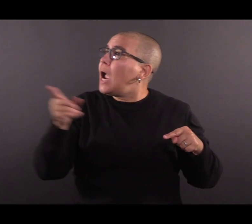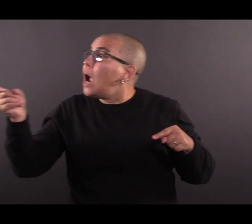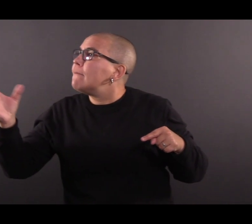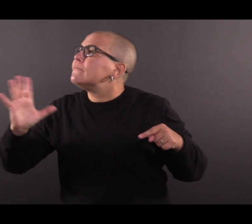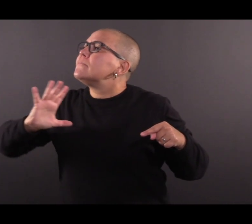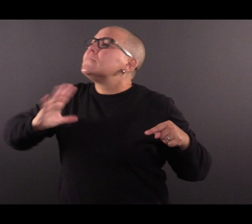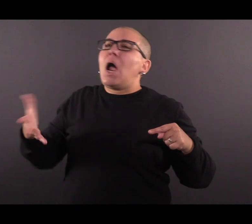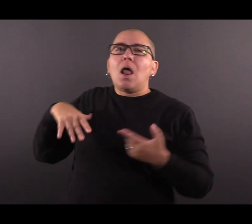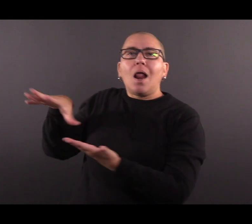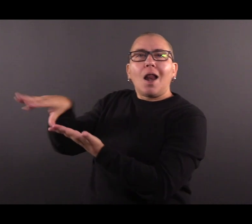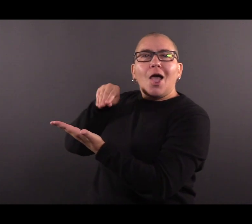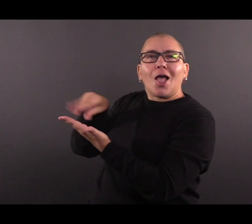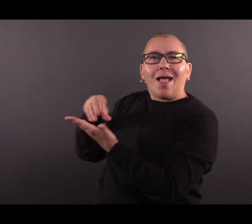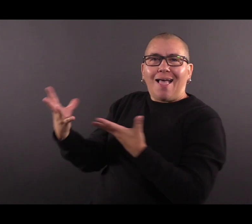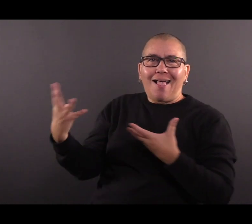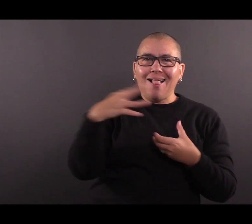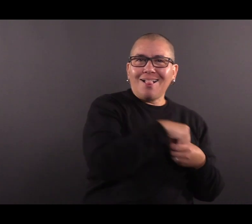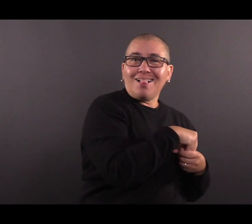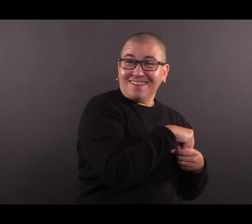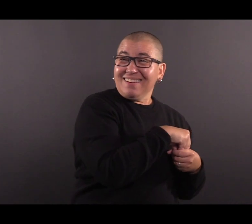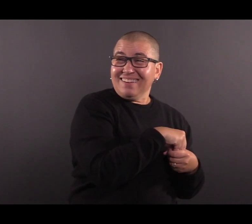options available through the COC.